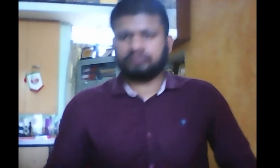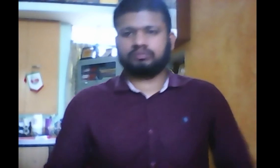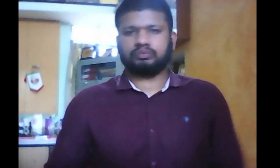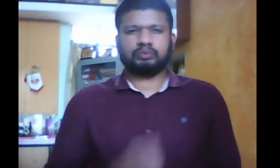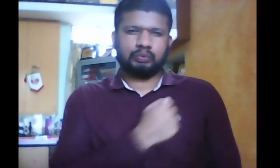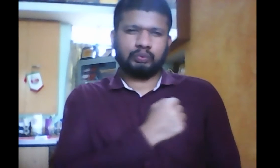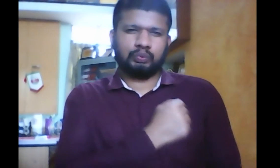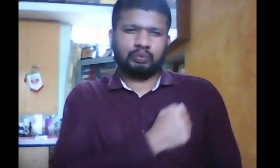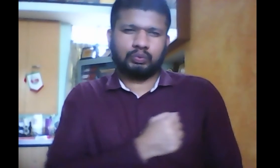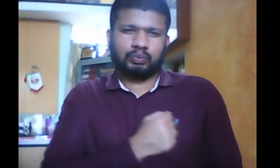Sorry.